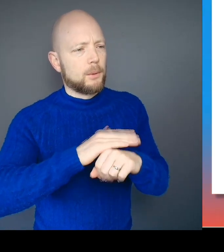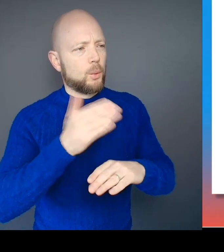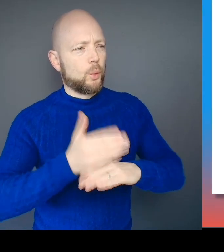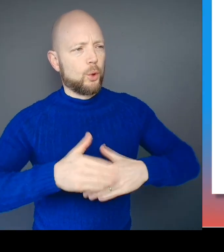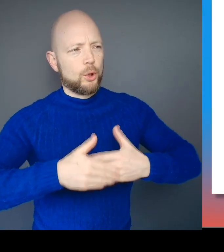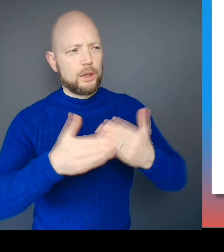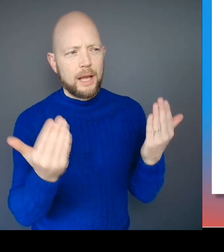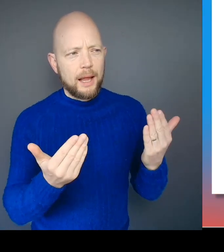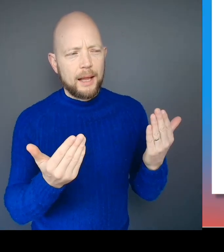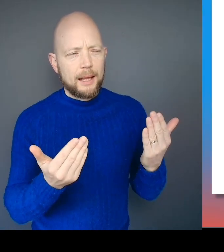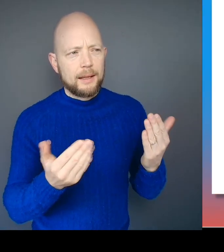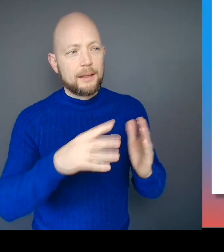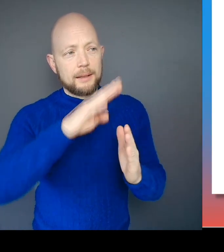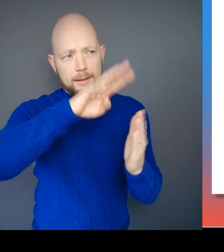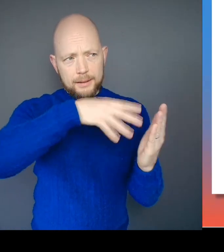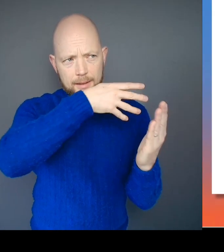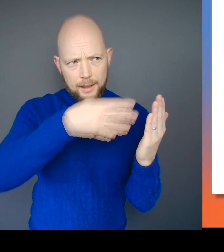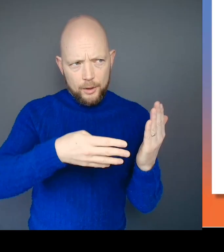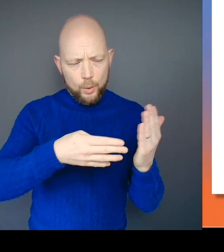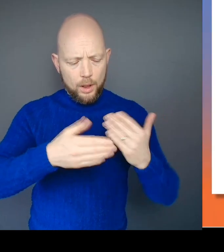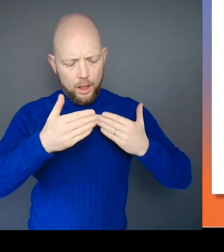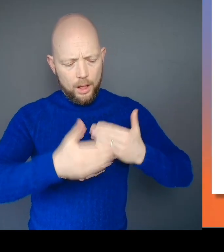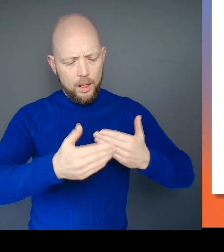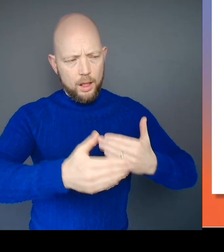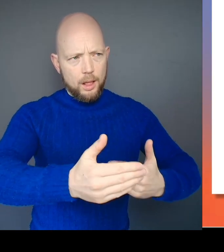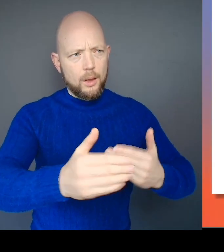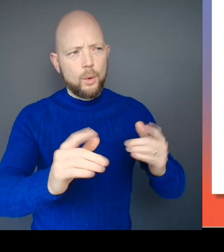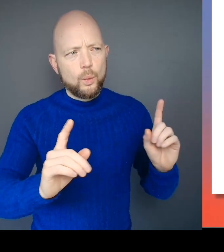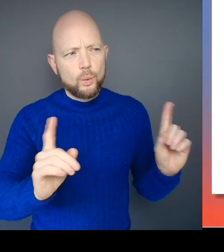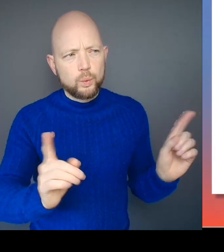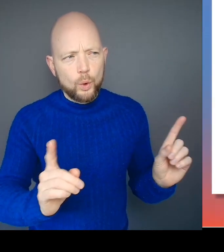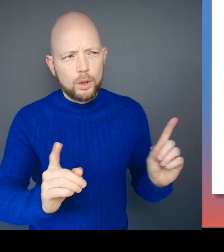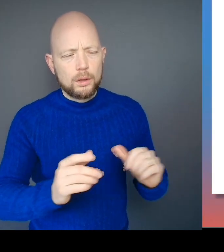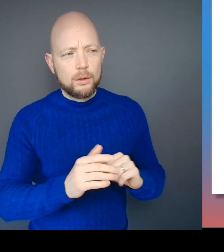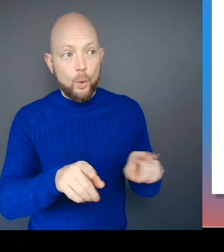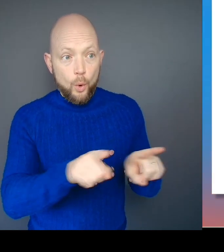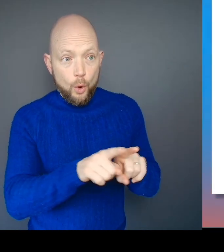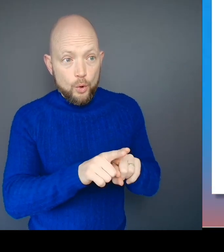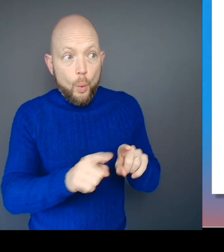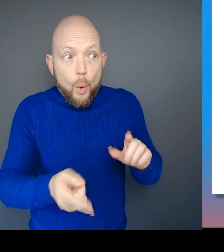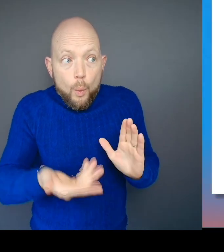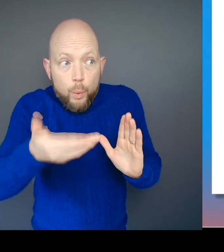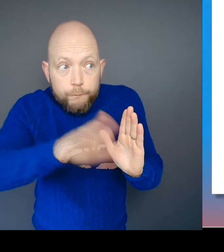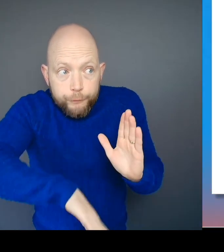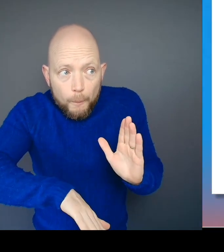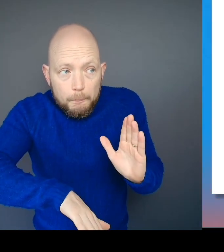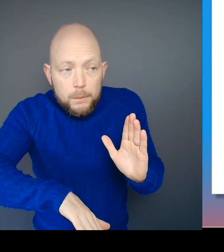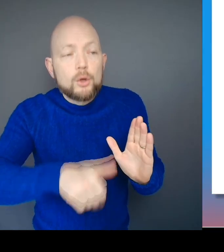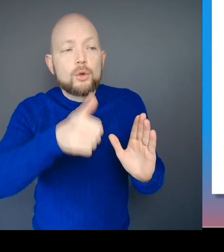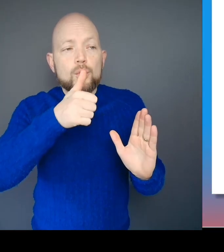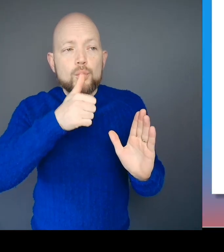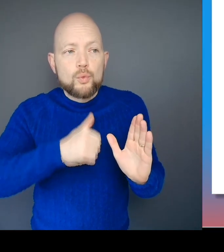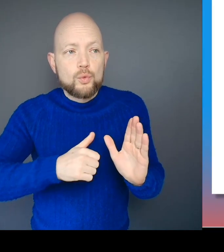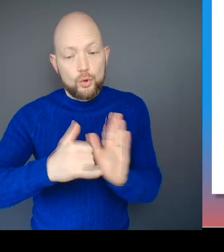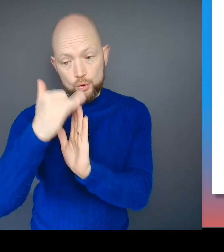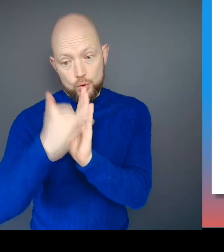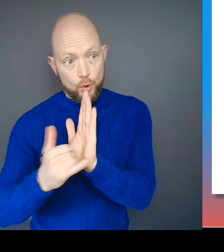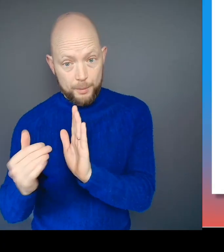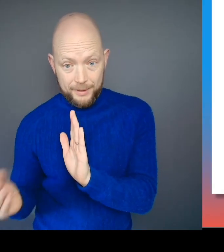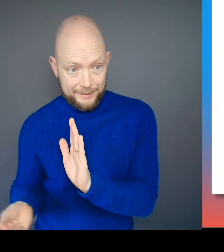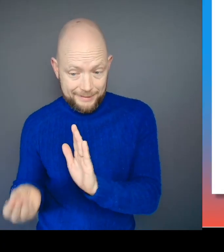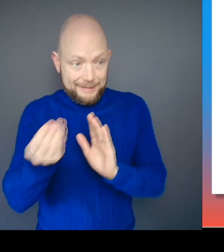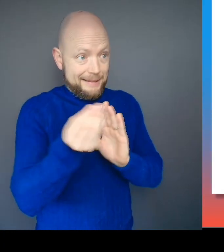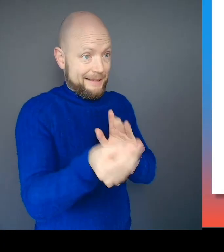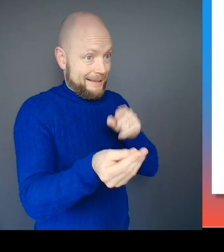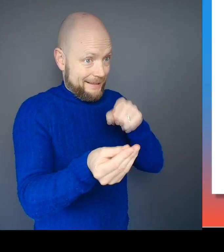pets at work day so that I understand the schedule of what's going on and I can communicate. And please refer to this